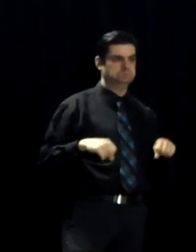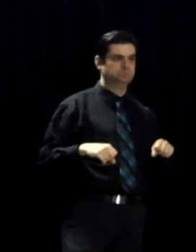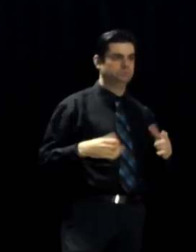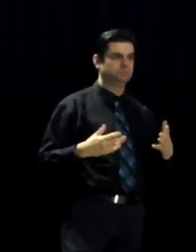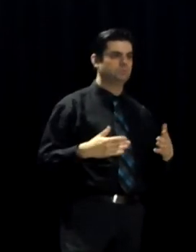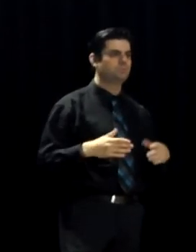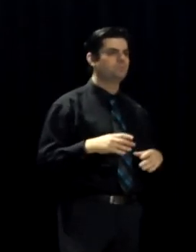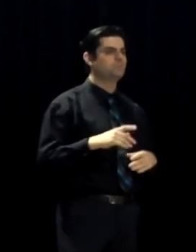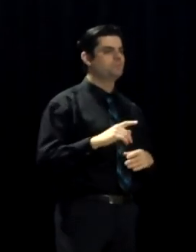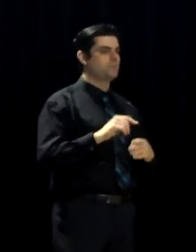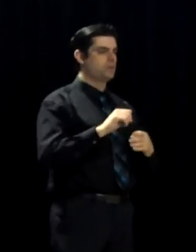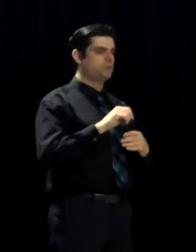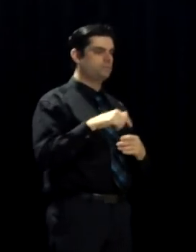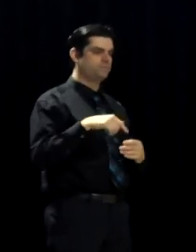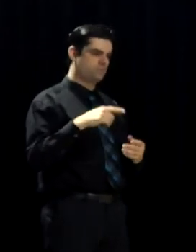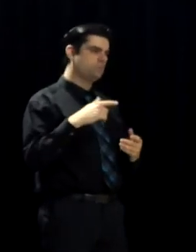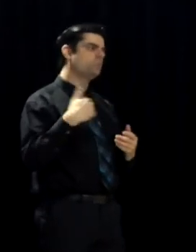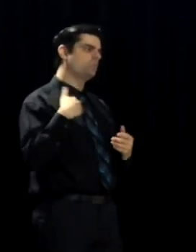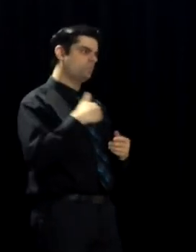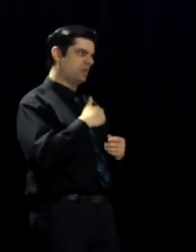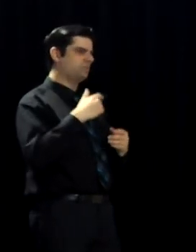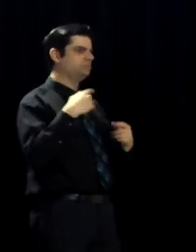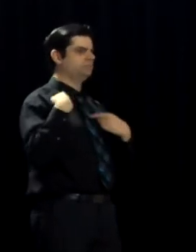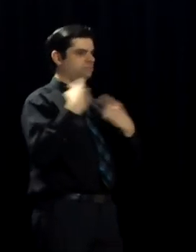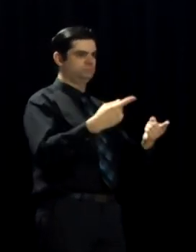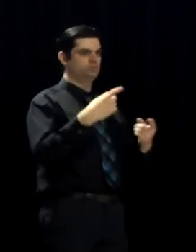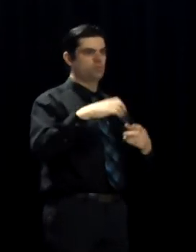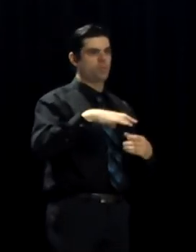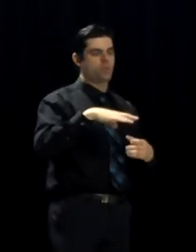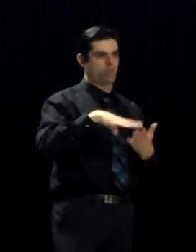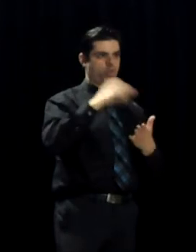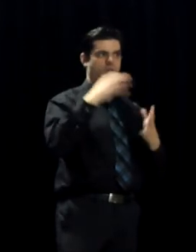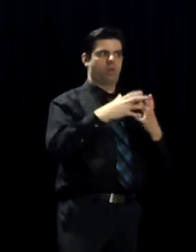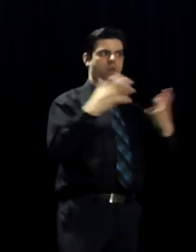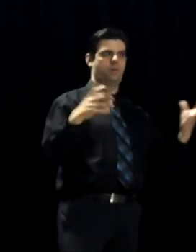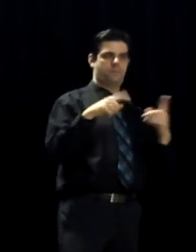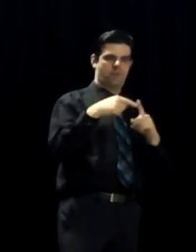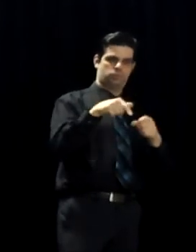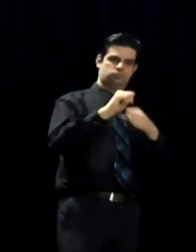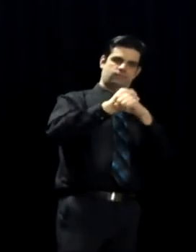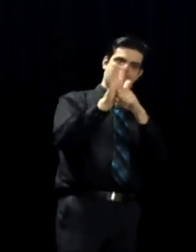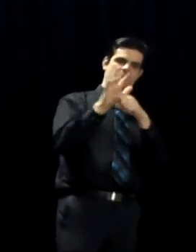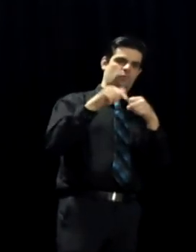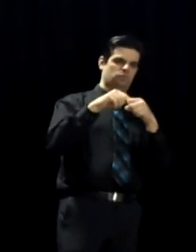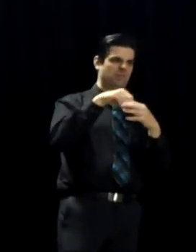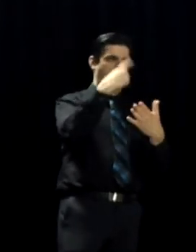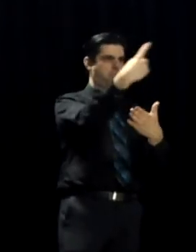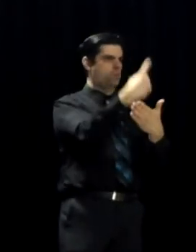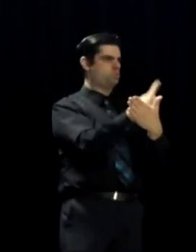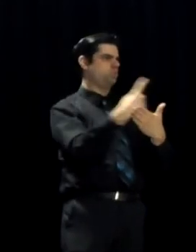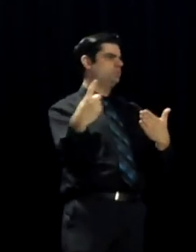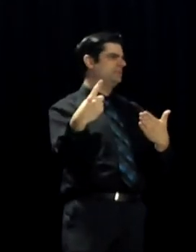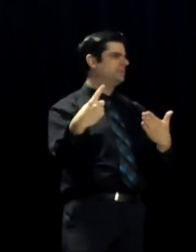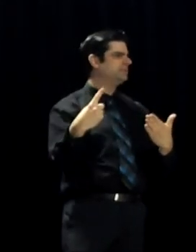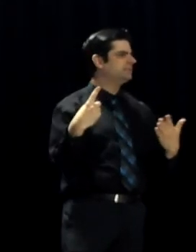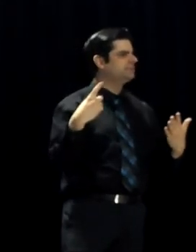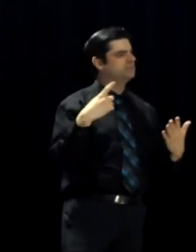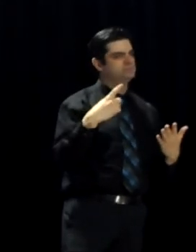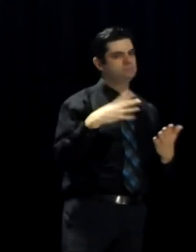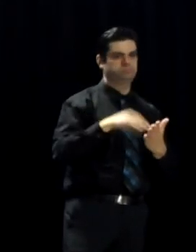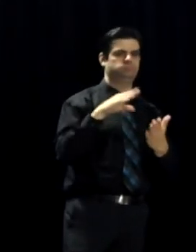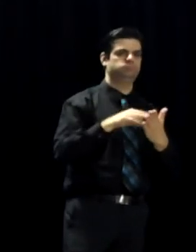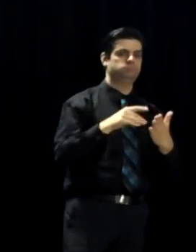point, phase 2 is going to teach us a lot. And then whether you need 2 weeks